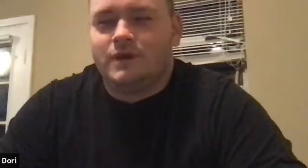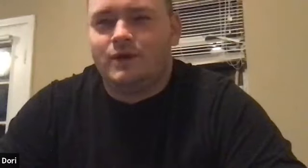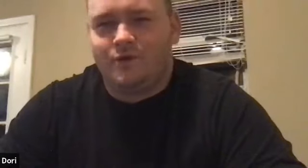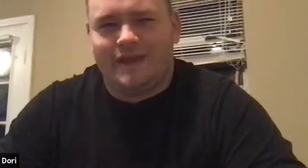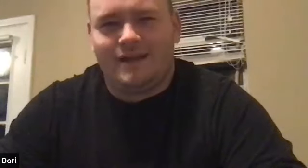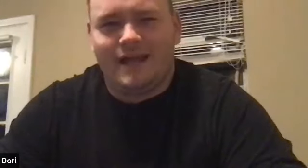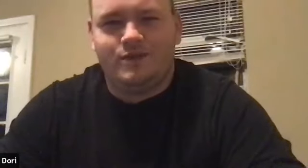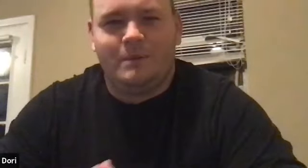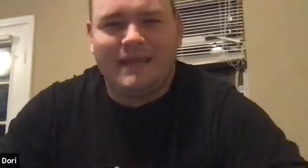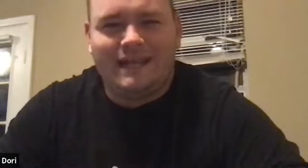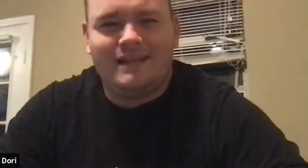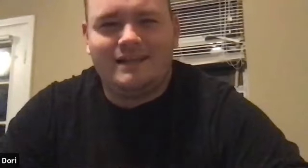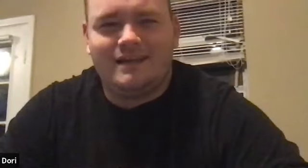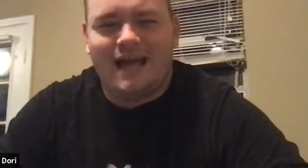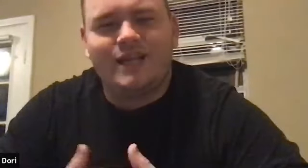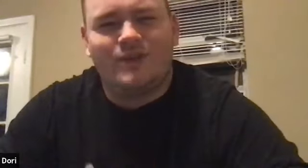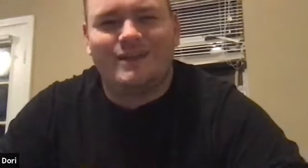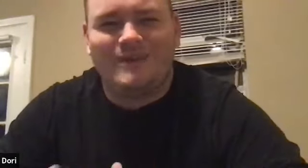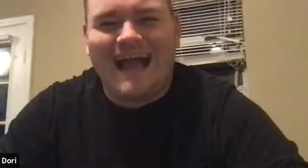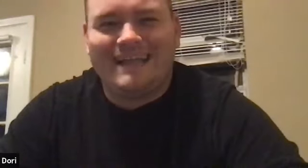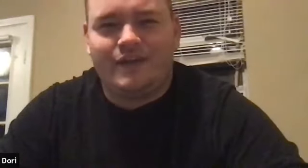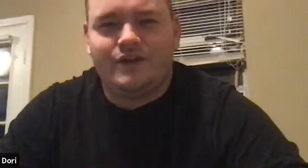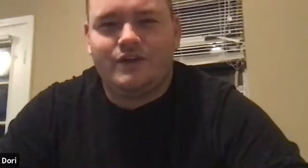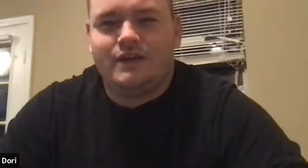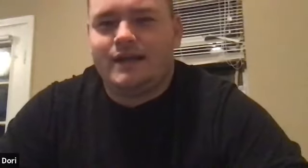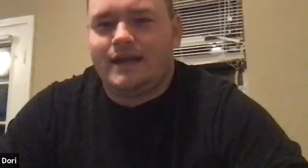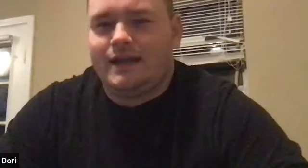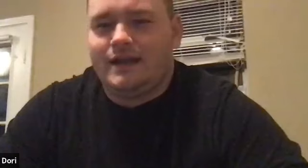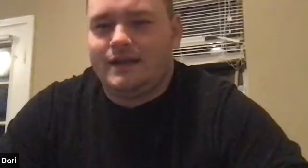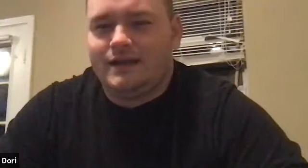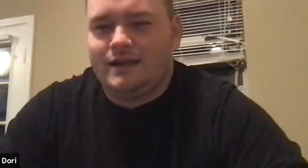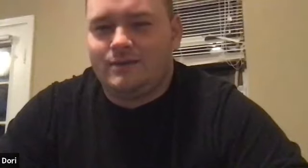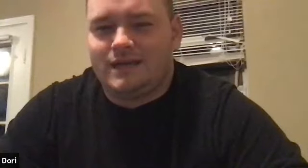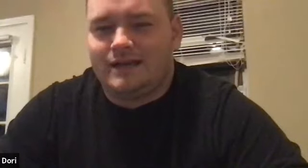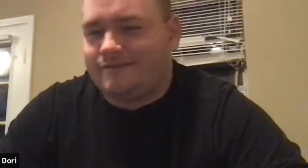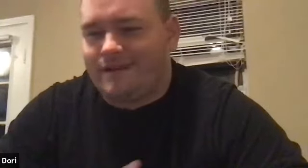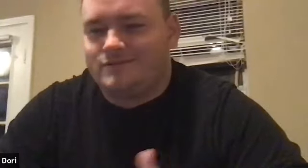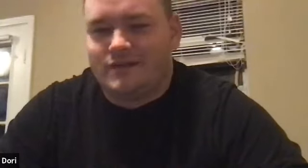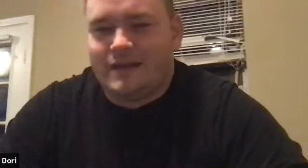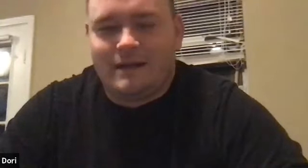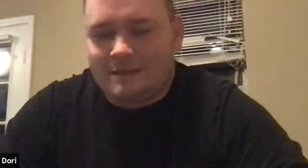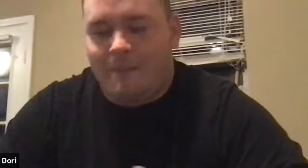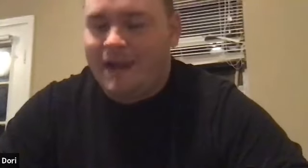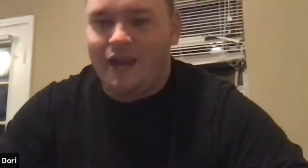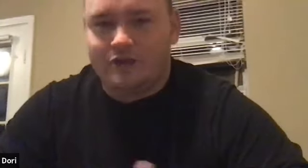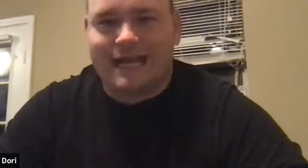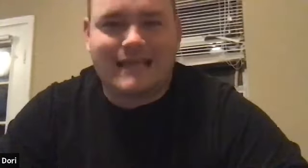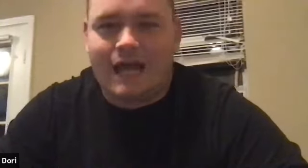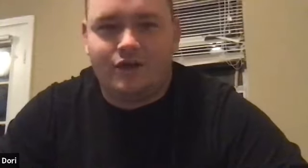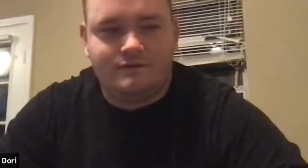you think led you to me? Like, how do you think you got here? And he was like, he said, my parents got tired of